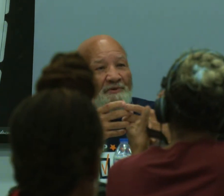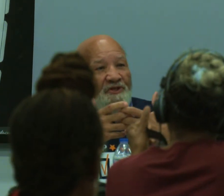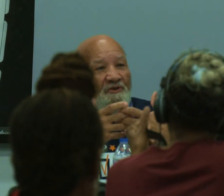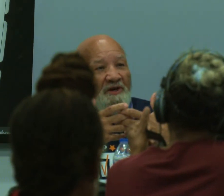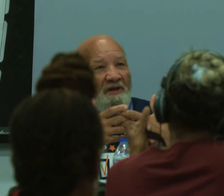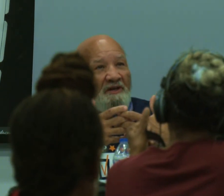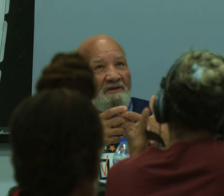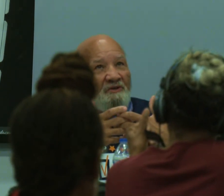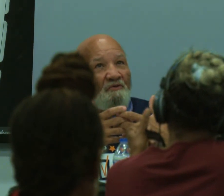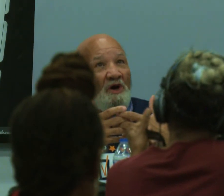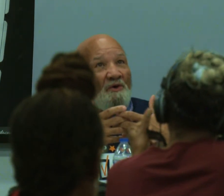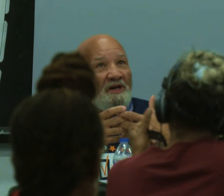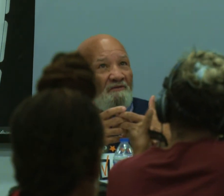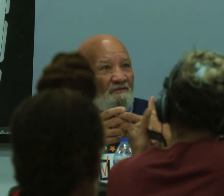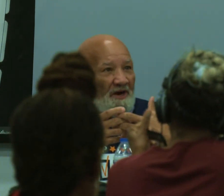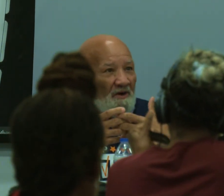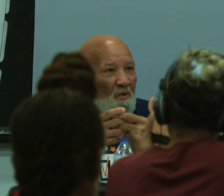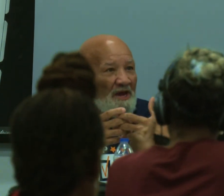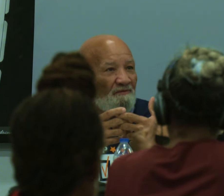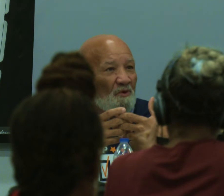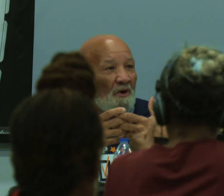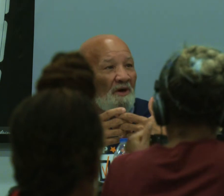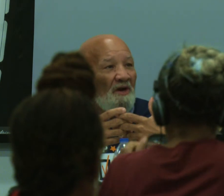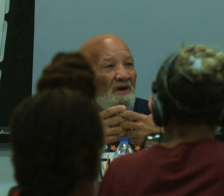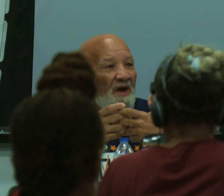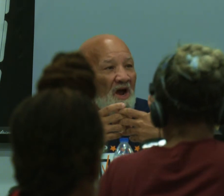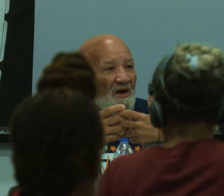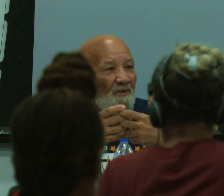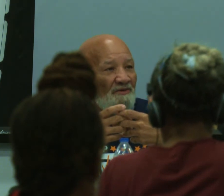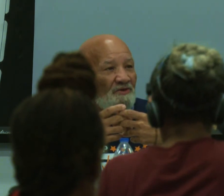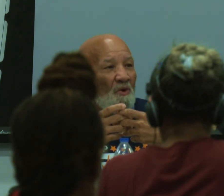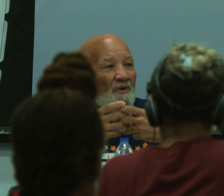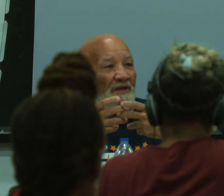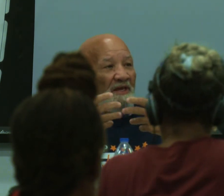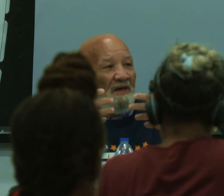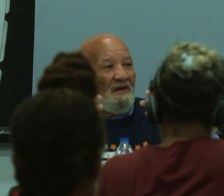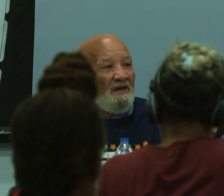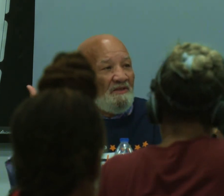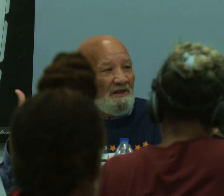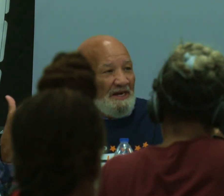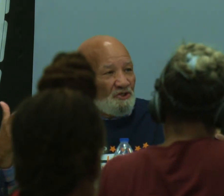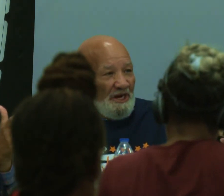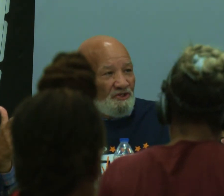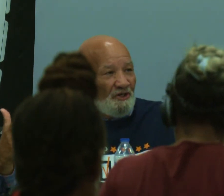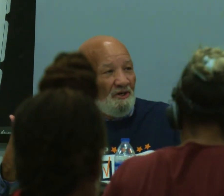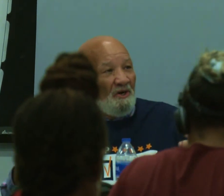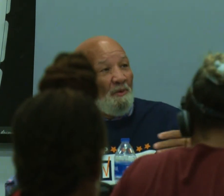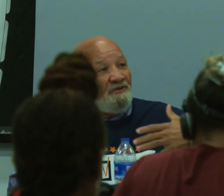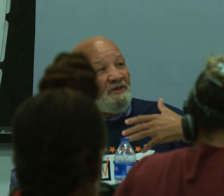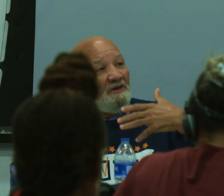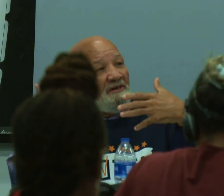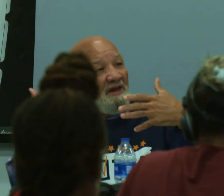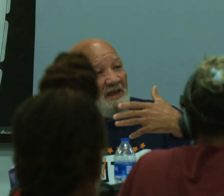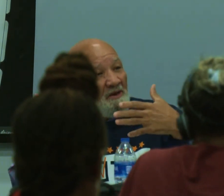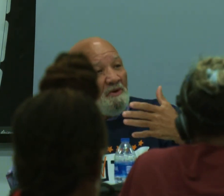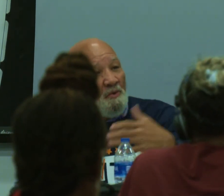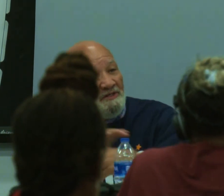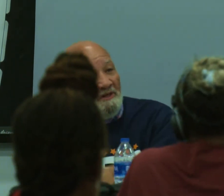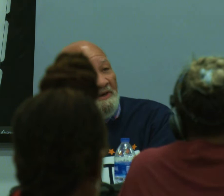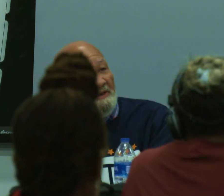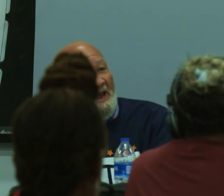the opportunity to vote in a fair way for Congress or the legislature, we still need